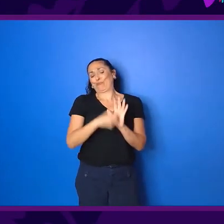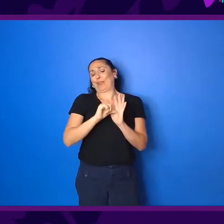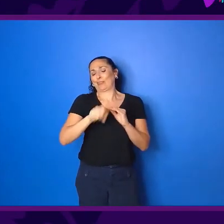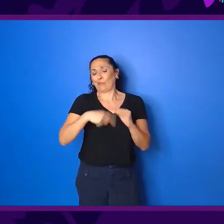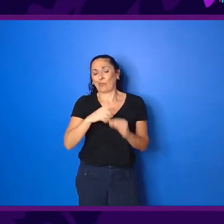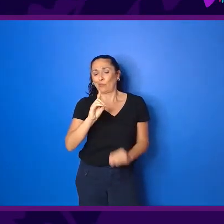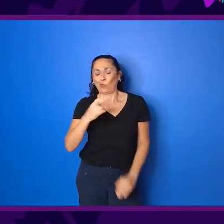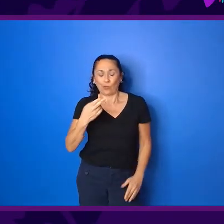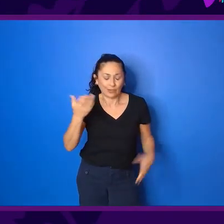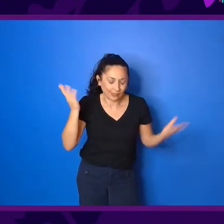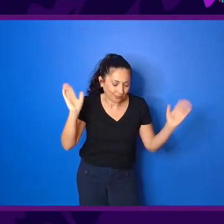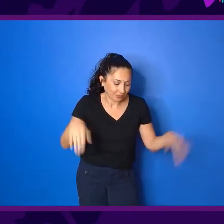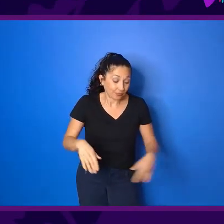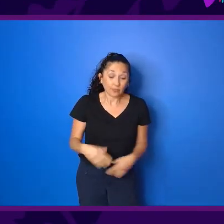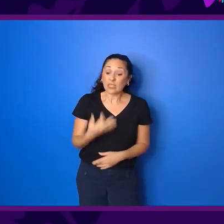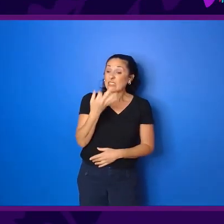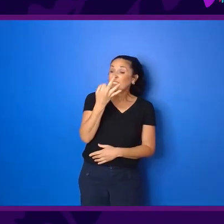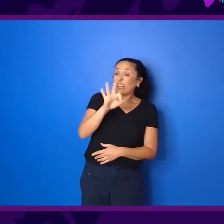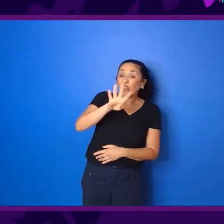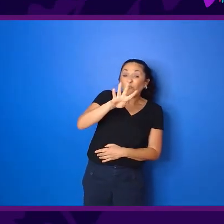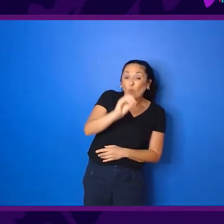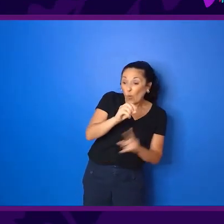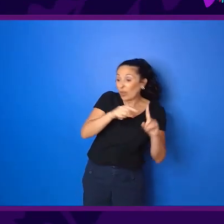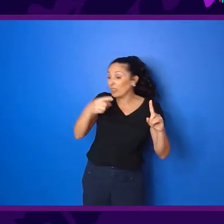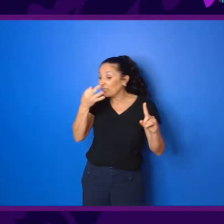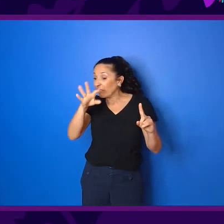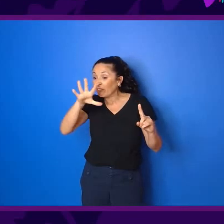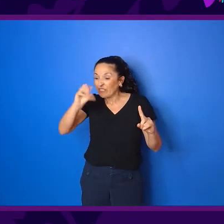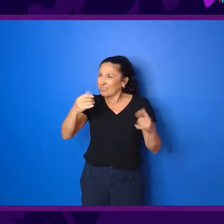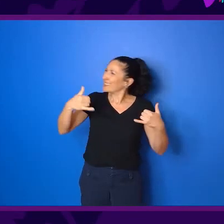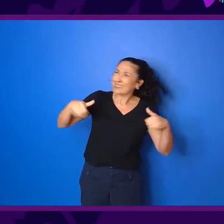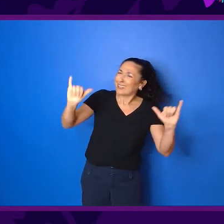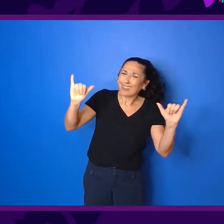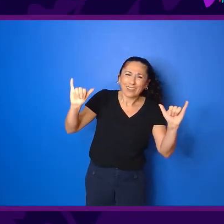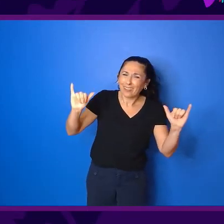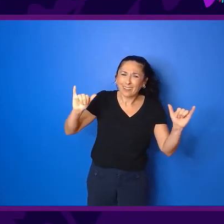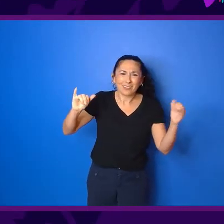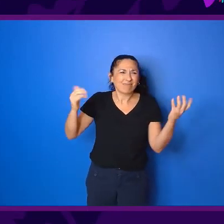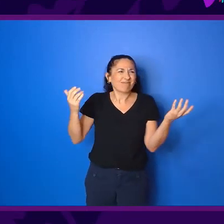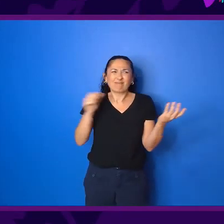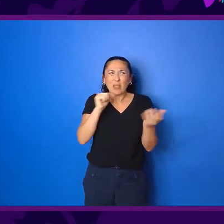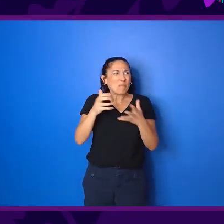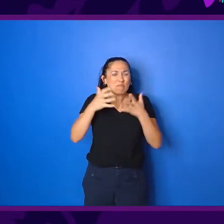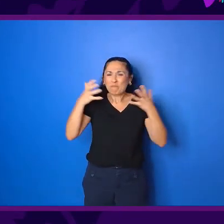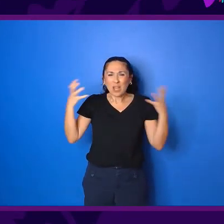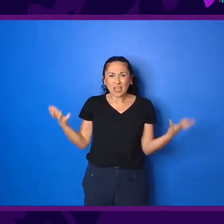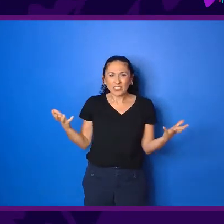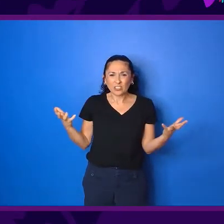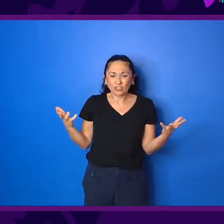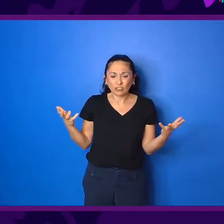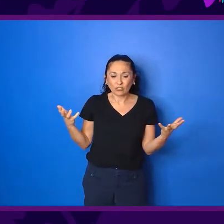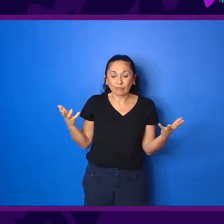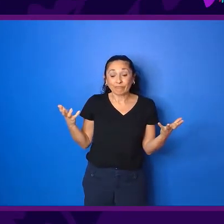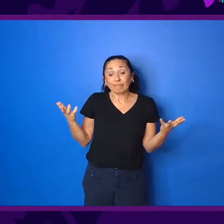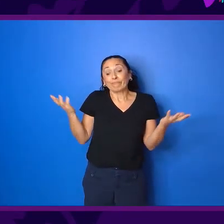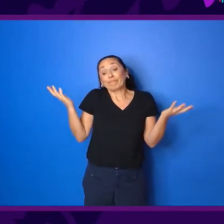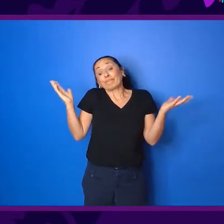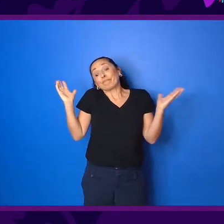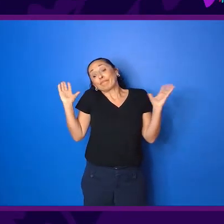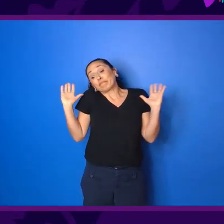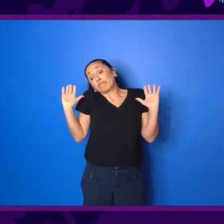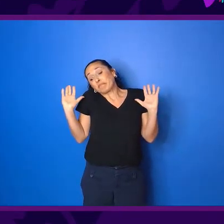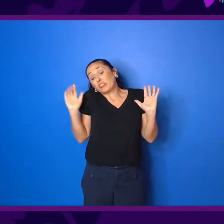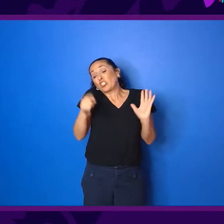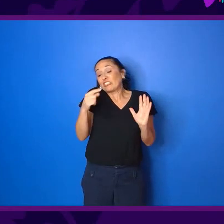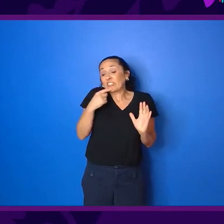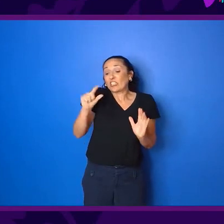then 1940 to 1950, still, like, not much. I mean, I'll give her this. It says she graduated